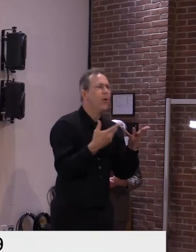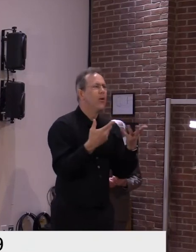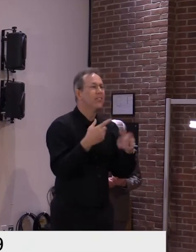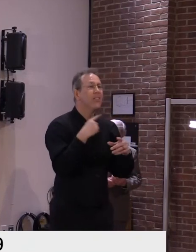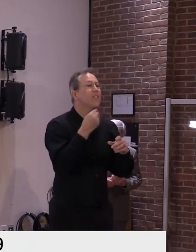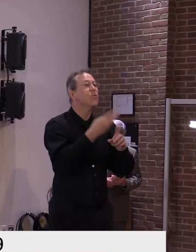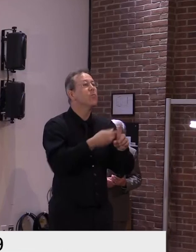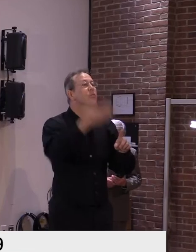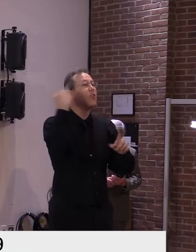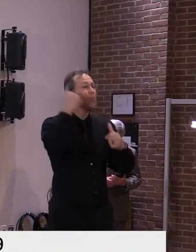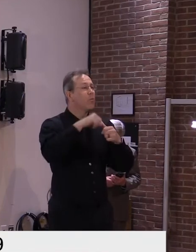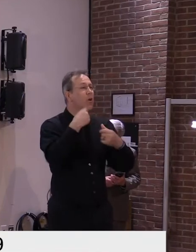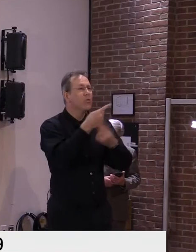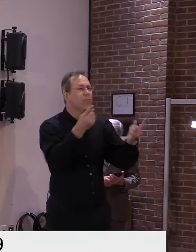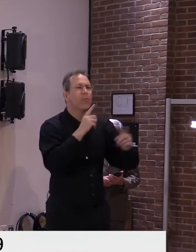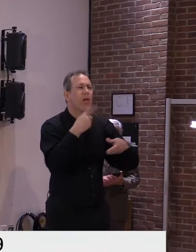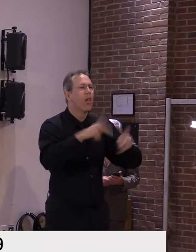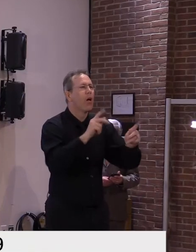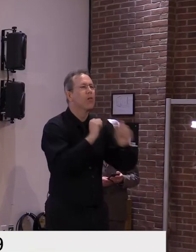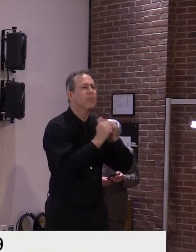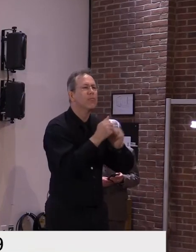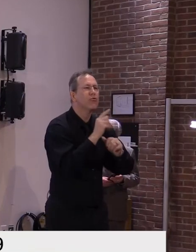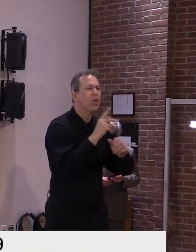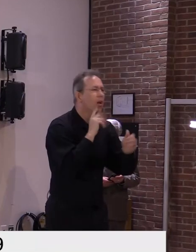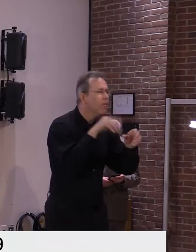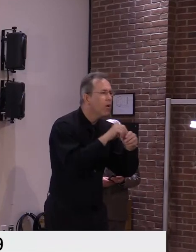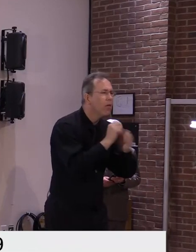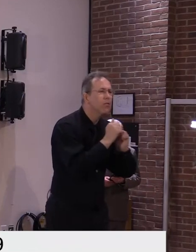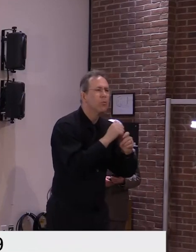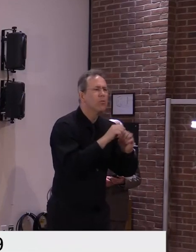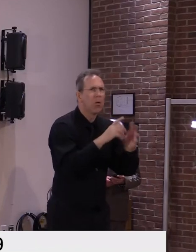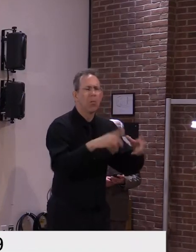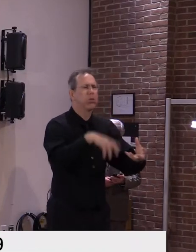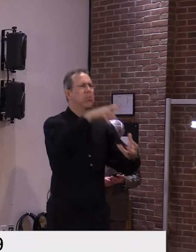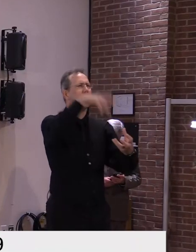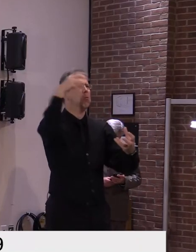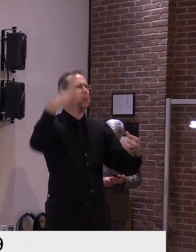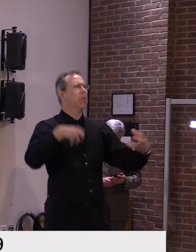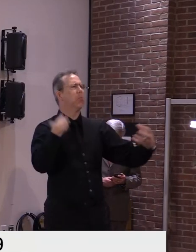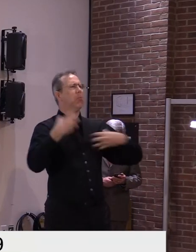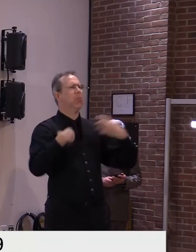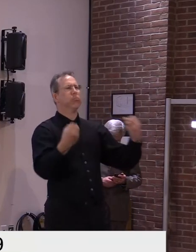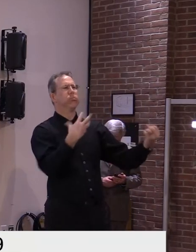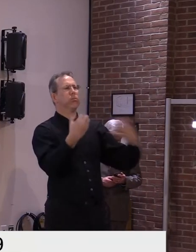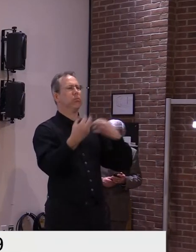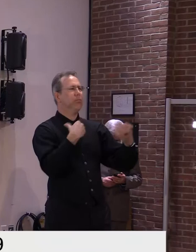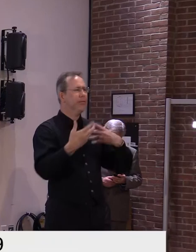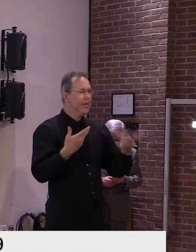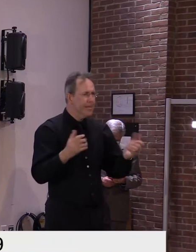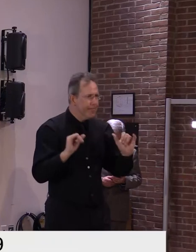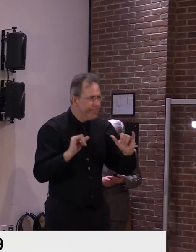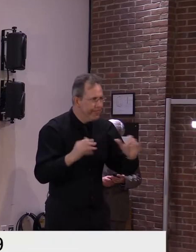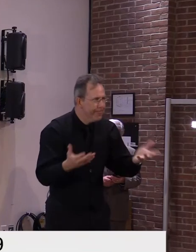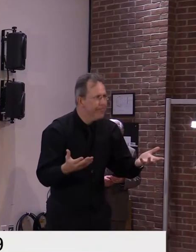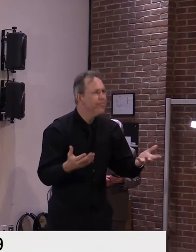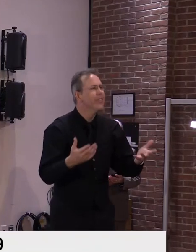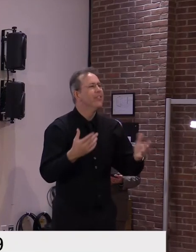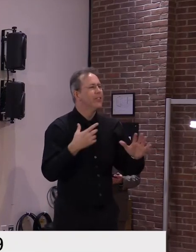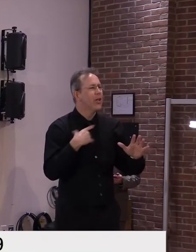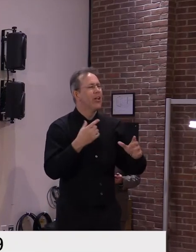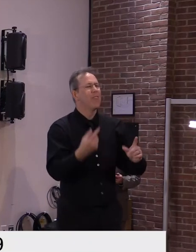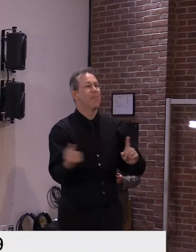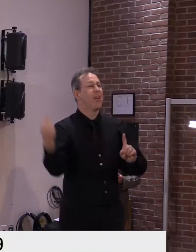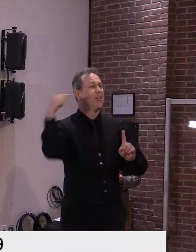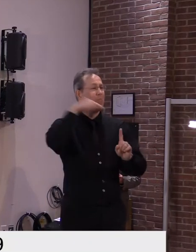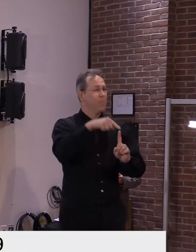the impact on our adolescents' mental health. With regard to the specific situations, I'm not